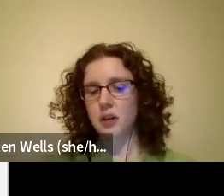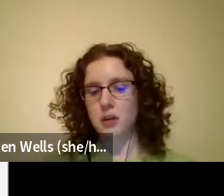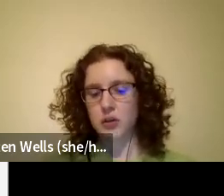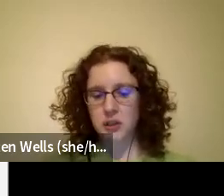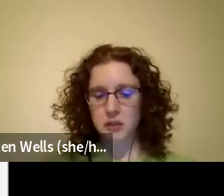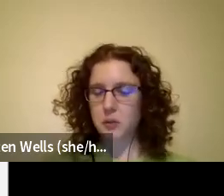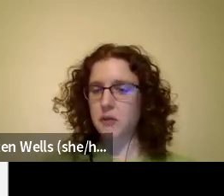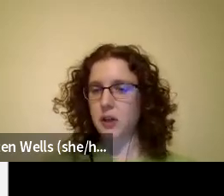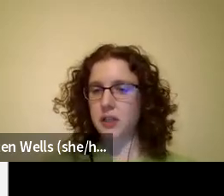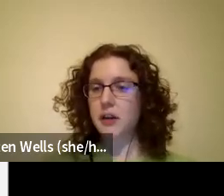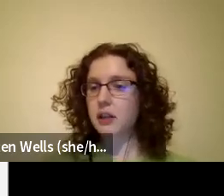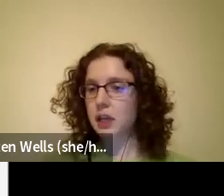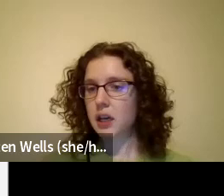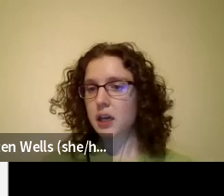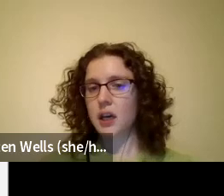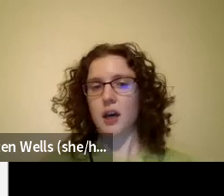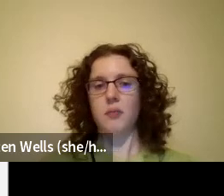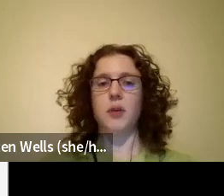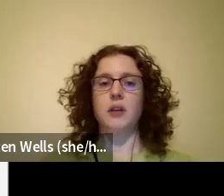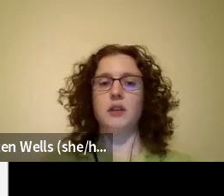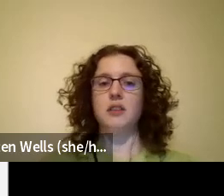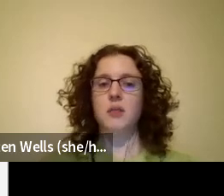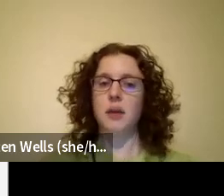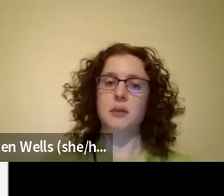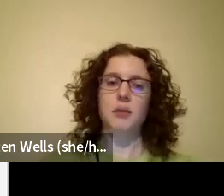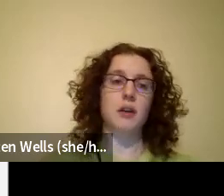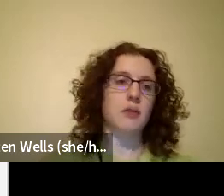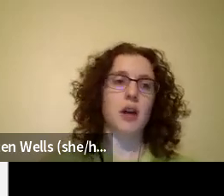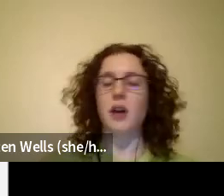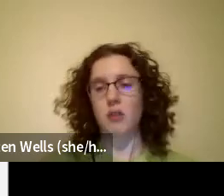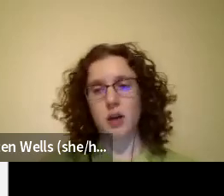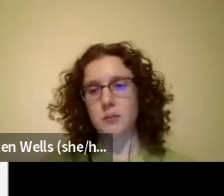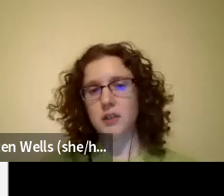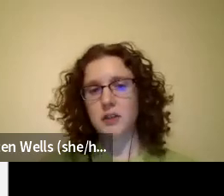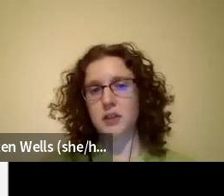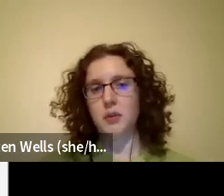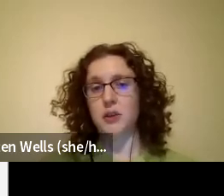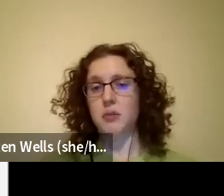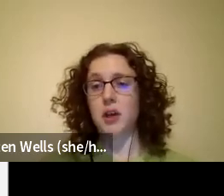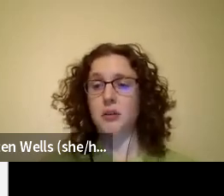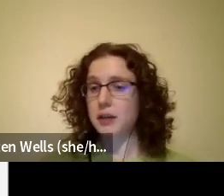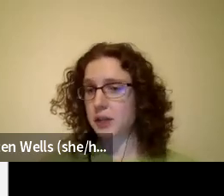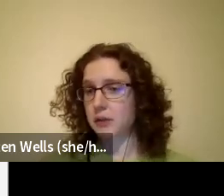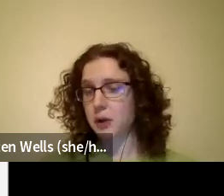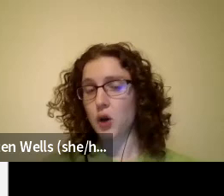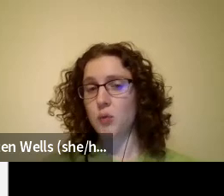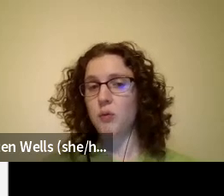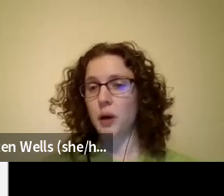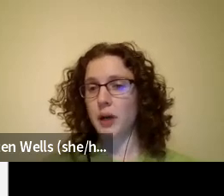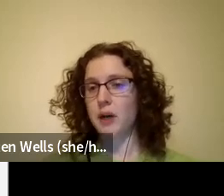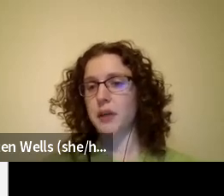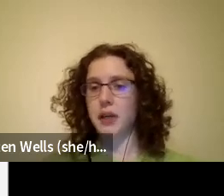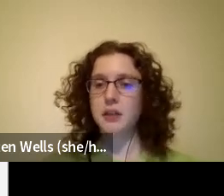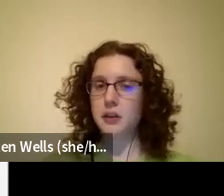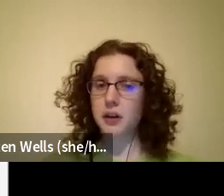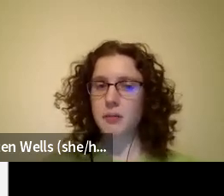the emergency room involuntarily. But sometimes we would have other outcomes, such as a person being arrested for an open